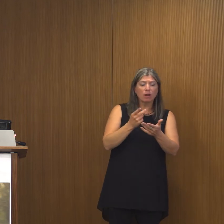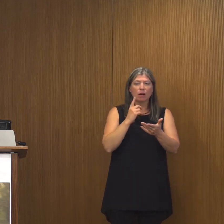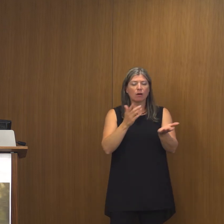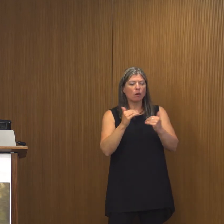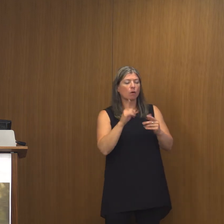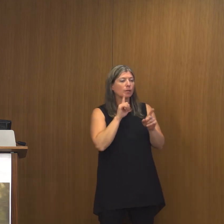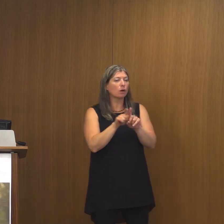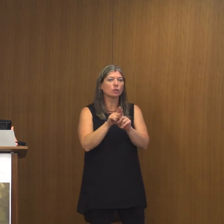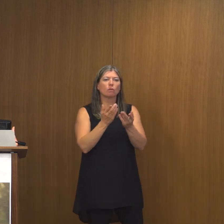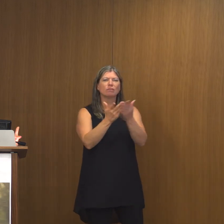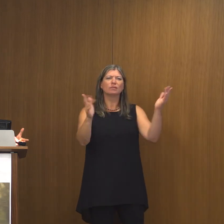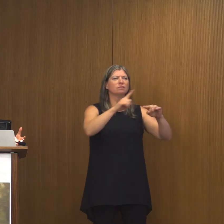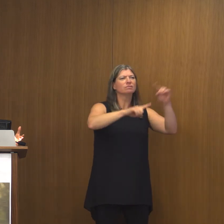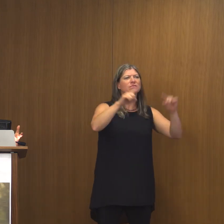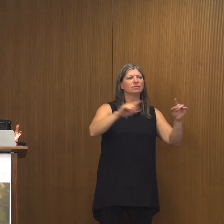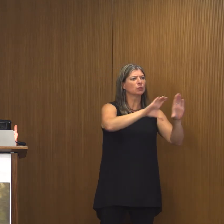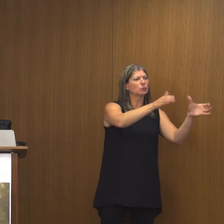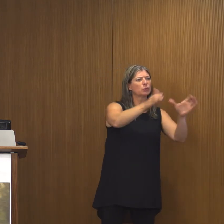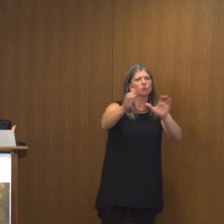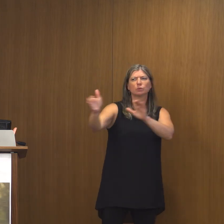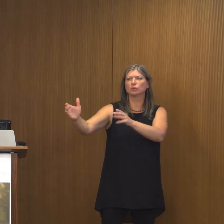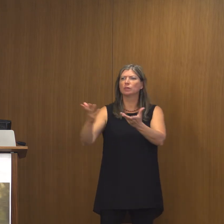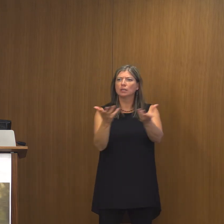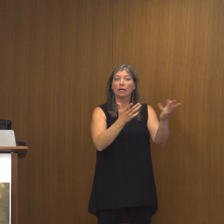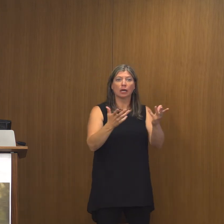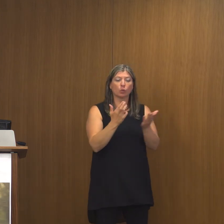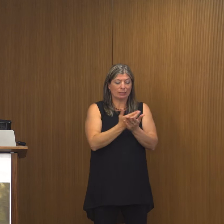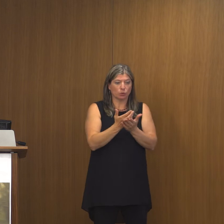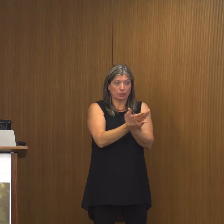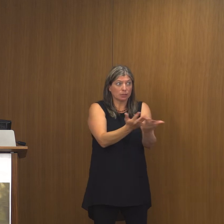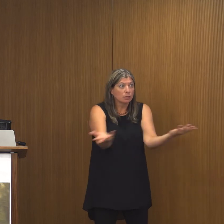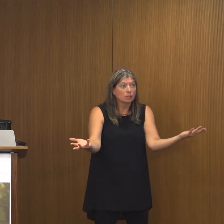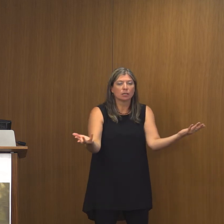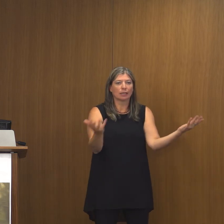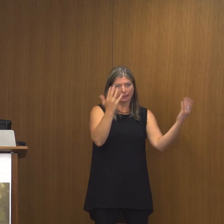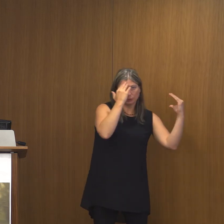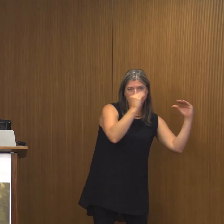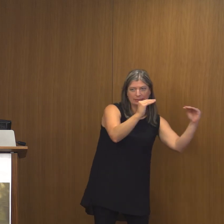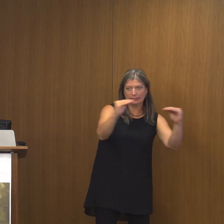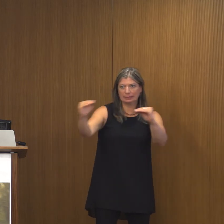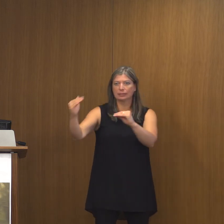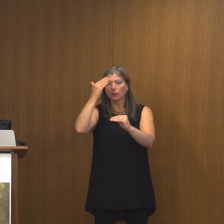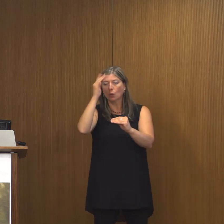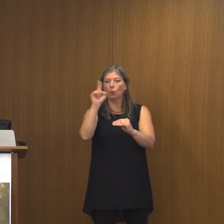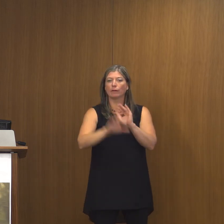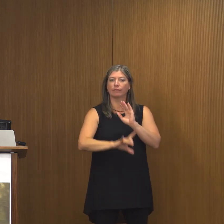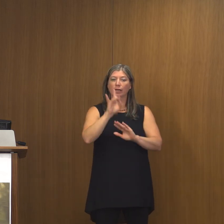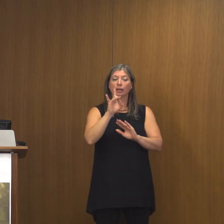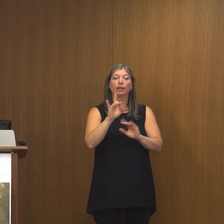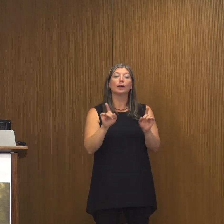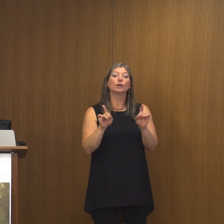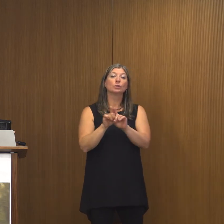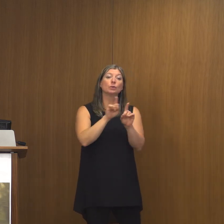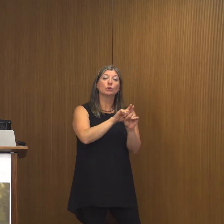strengthening advocacy and making sure that people know that how to get the resources they need. Have a horizontal implementation of